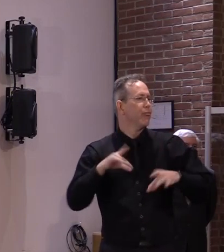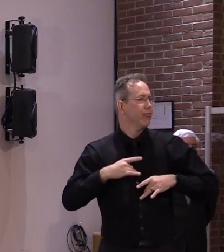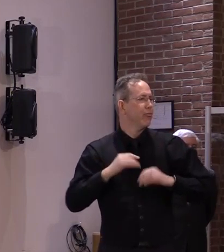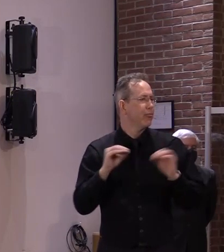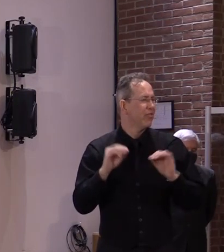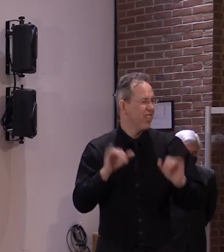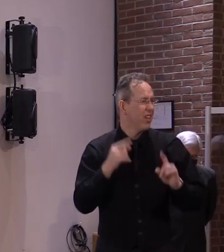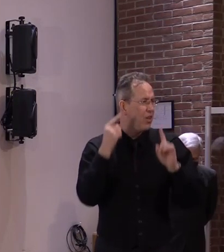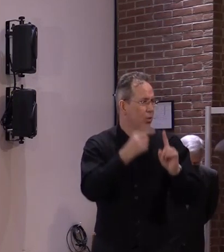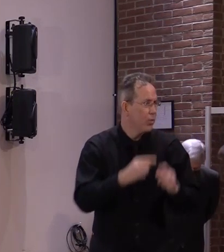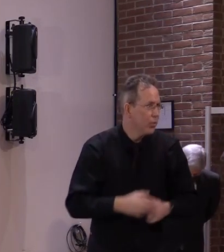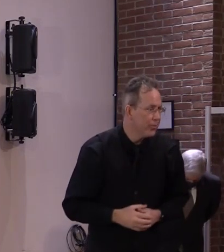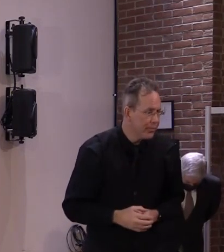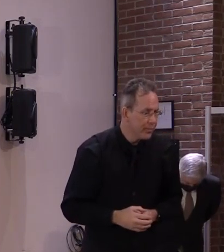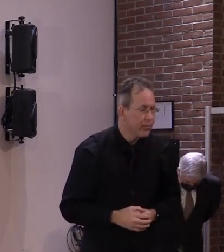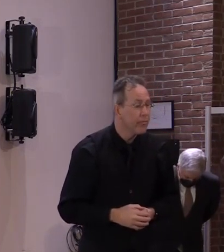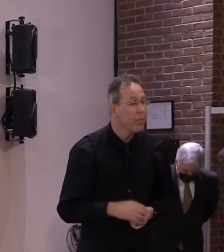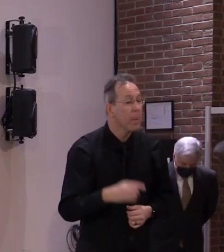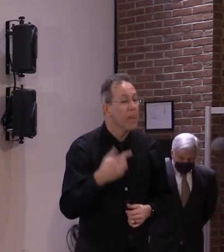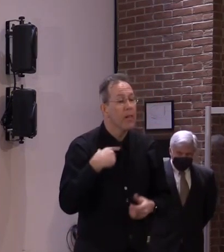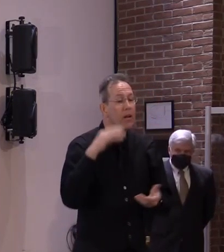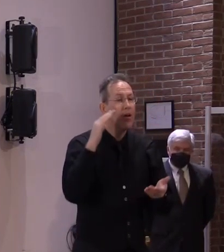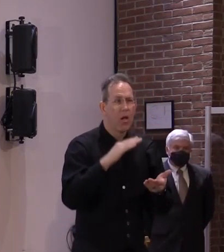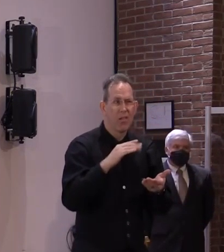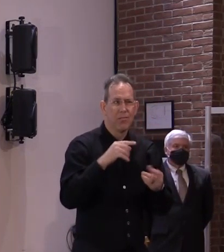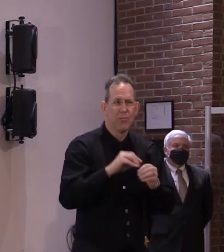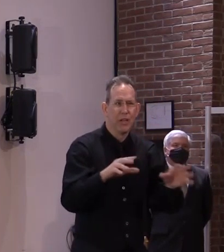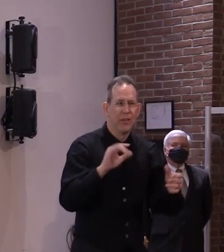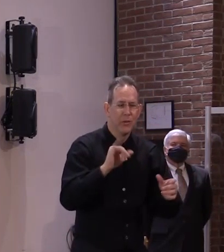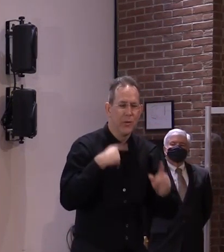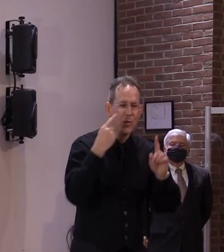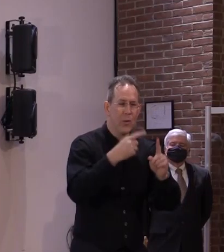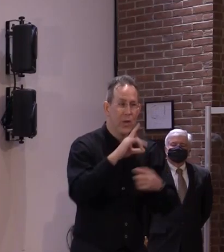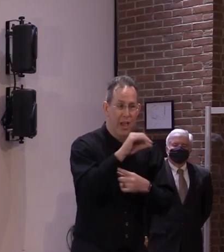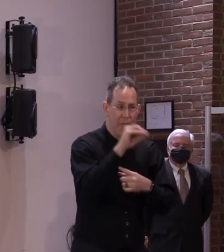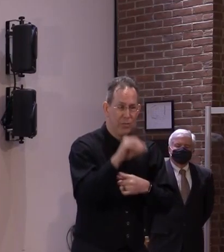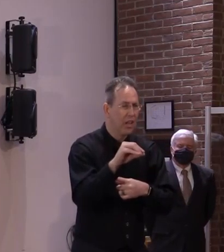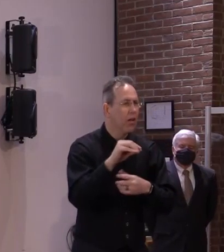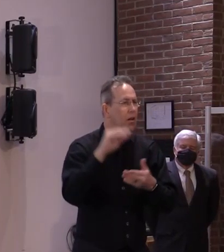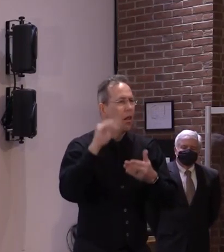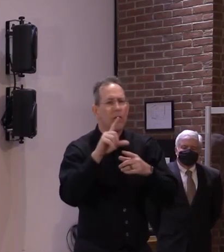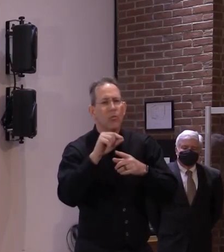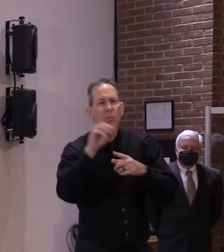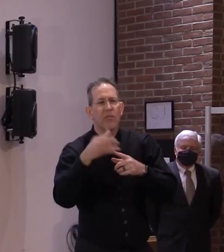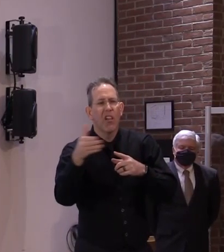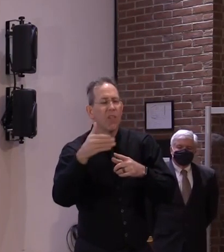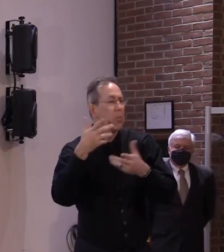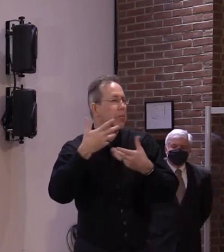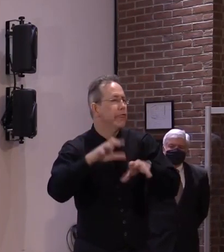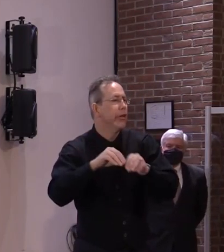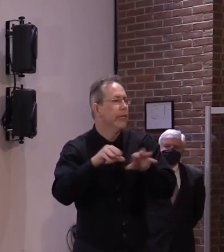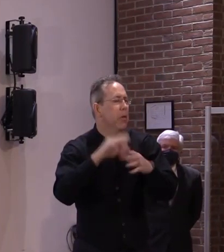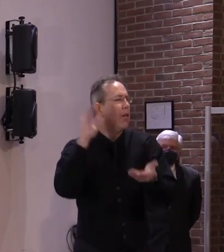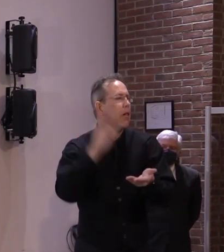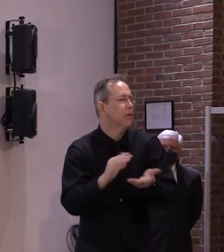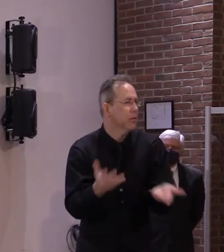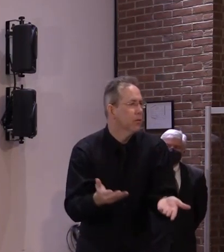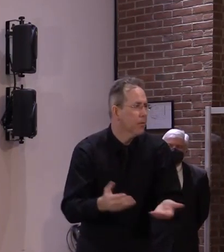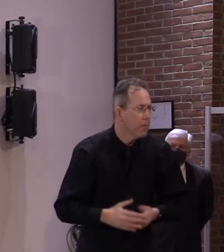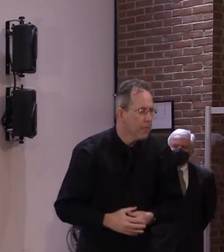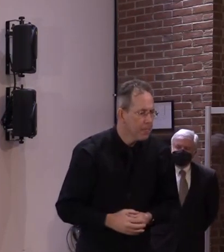more concerning virulent strains. I described at the last press conference the freedom from quarantine being